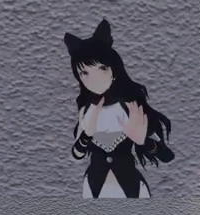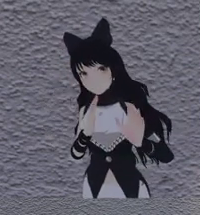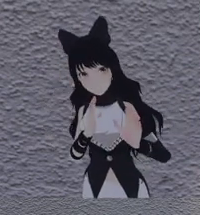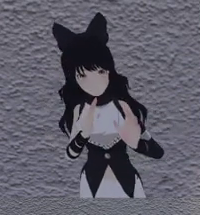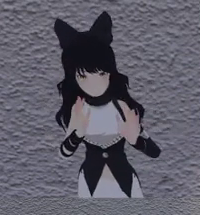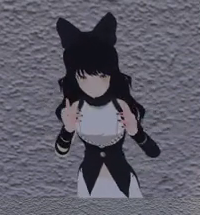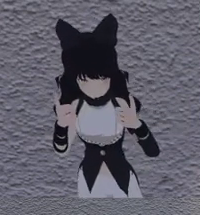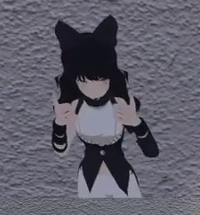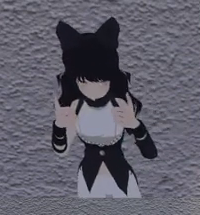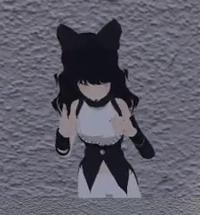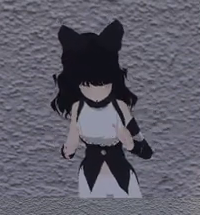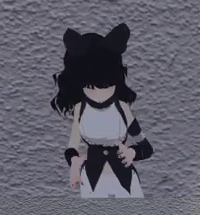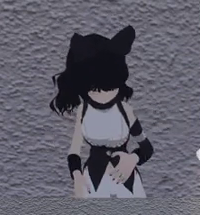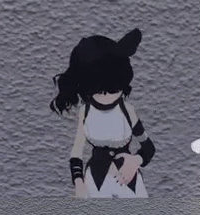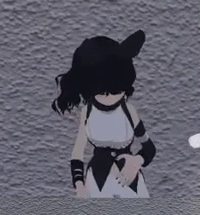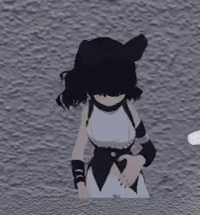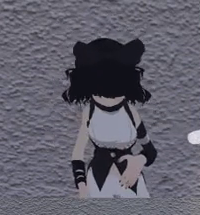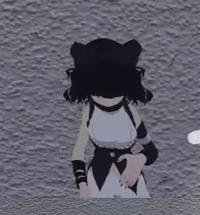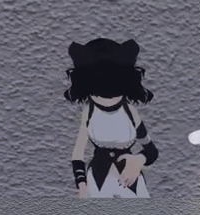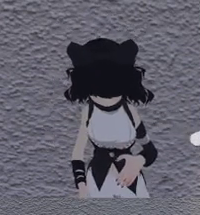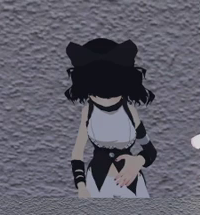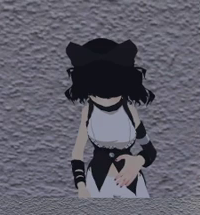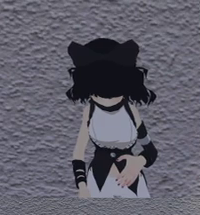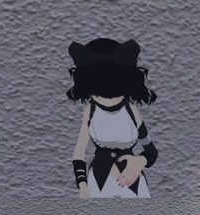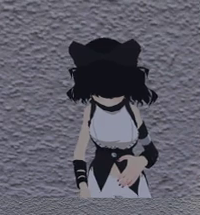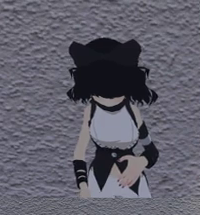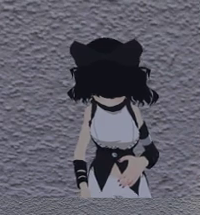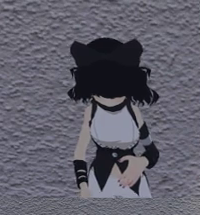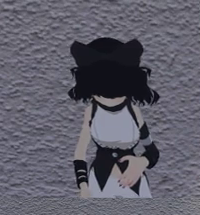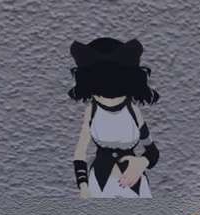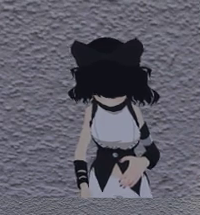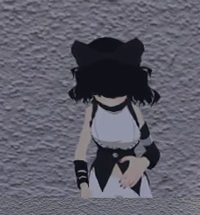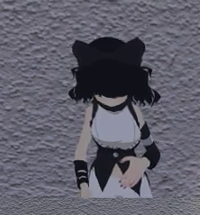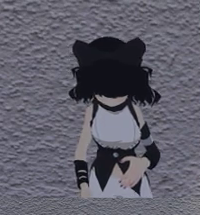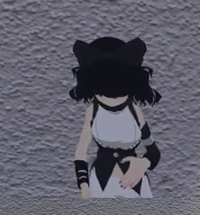It's alright if you don't have index.